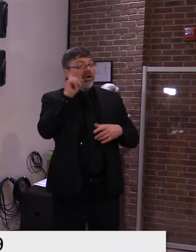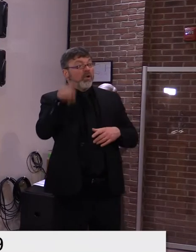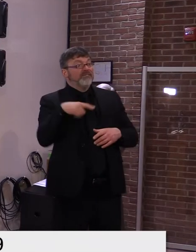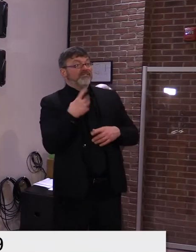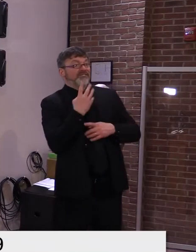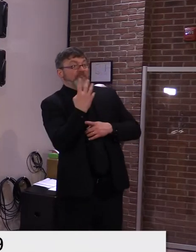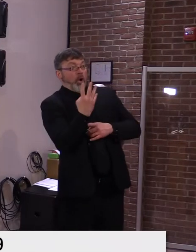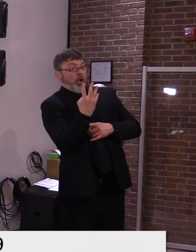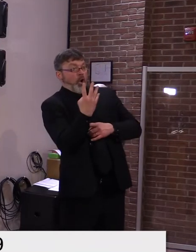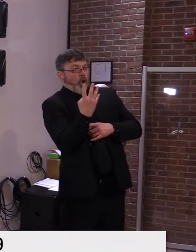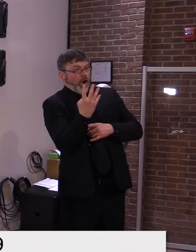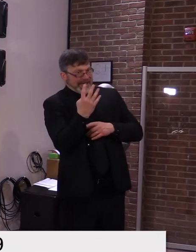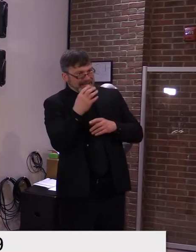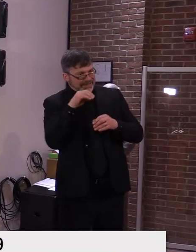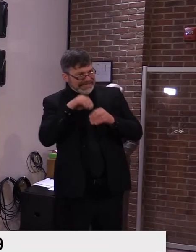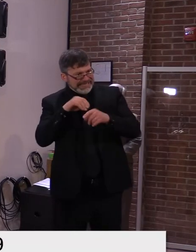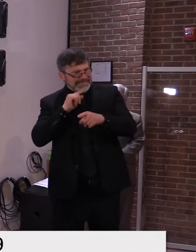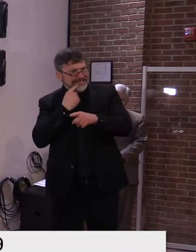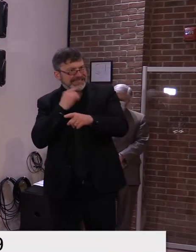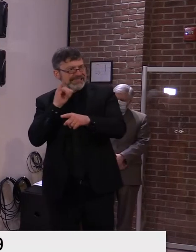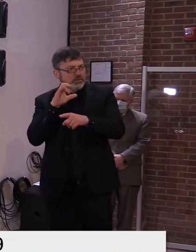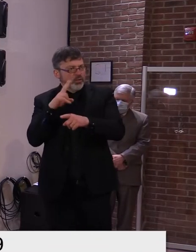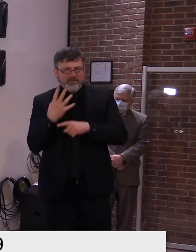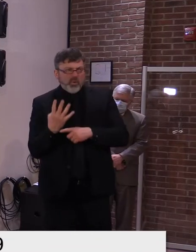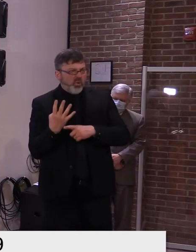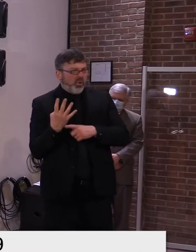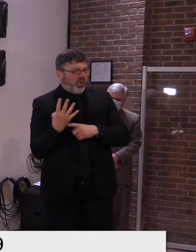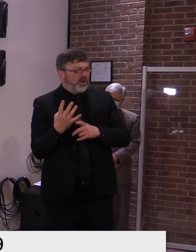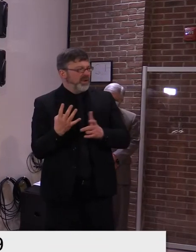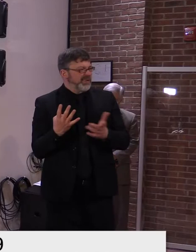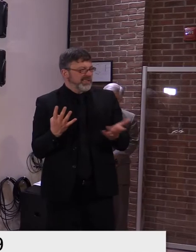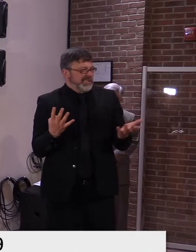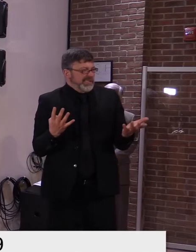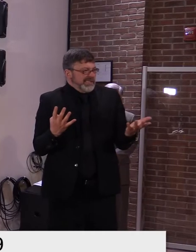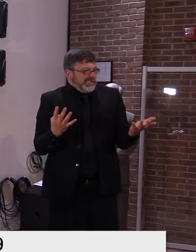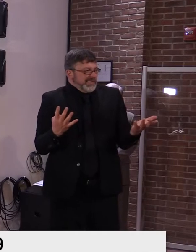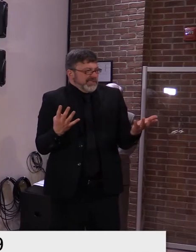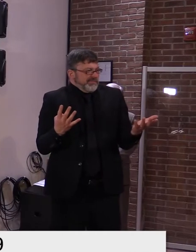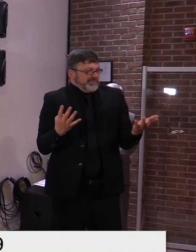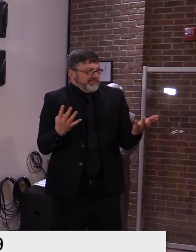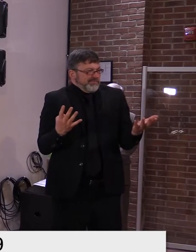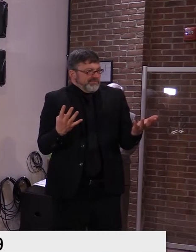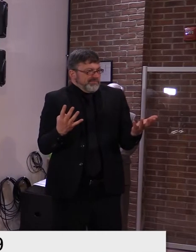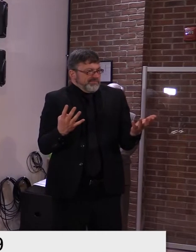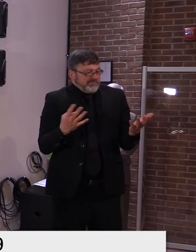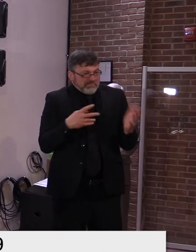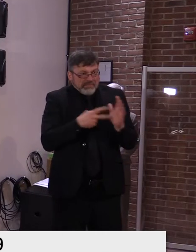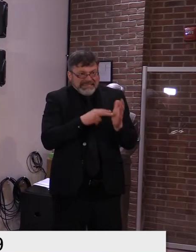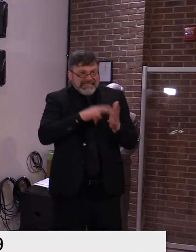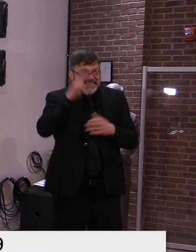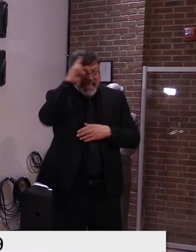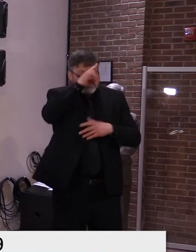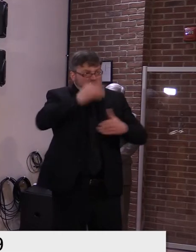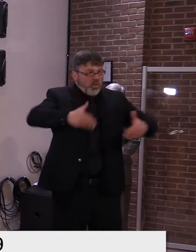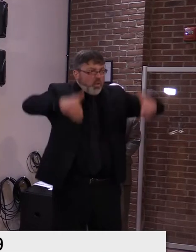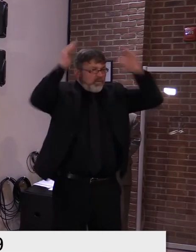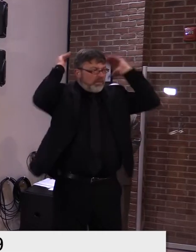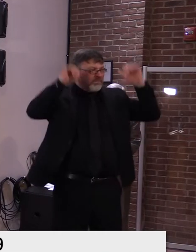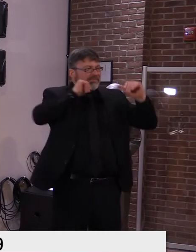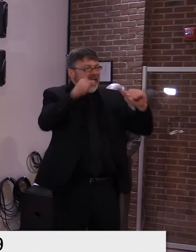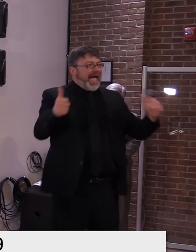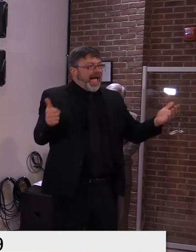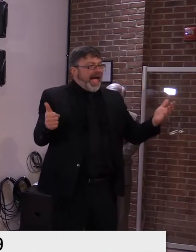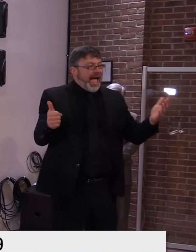fewer in the COVID-related hospitalizations, and there were zero vented as of today. So those